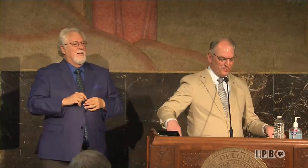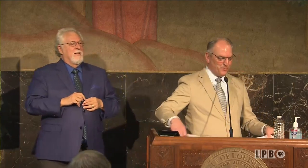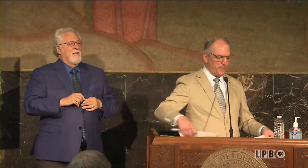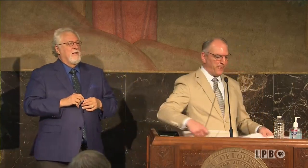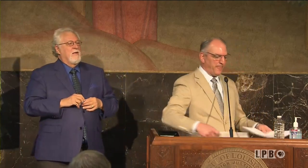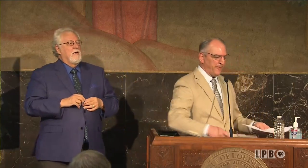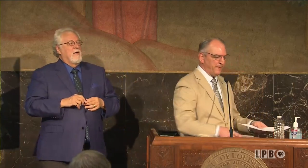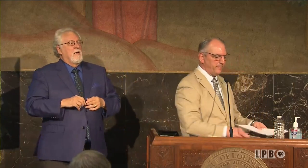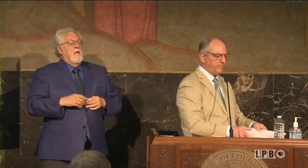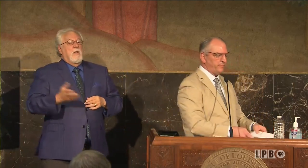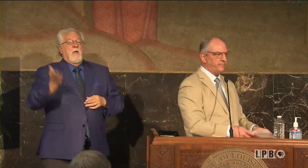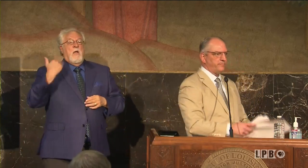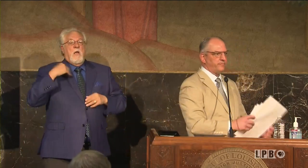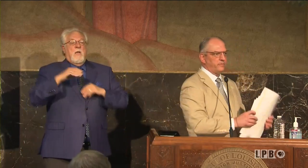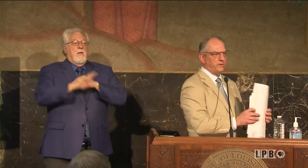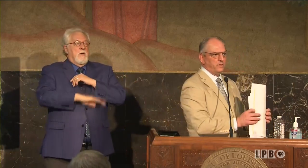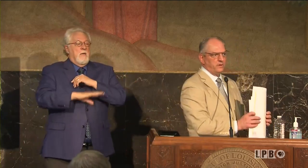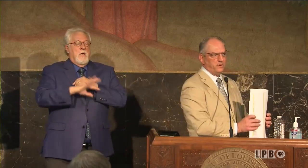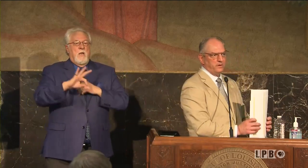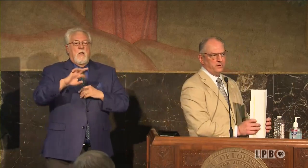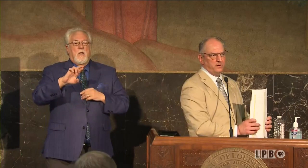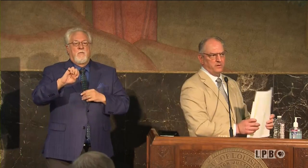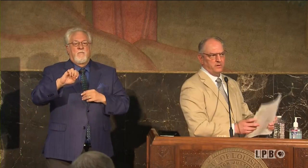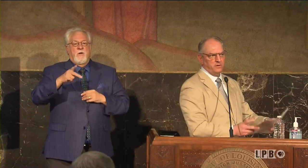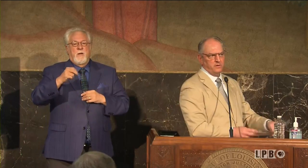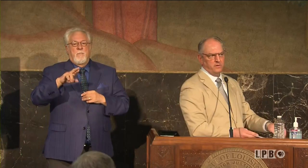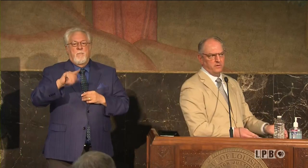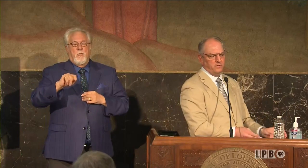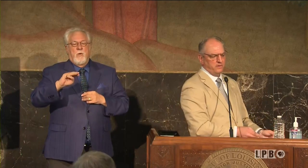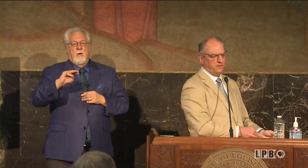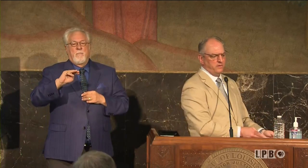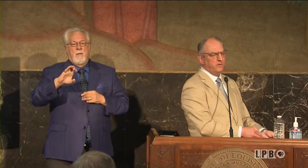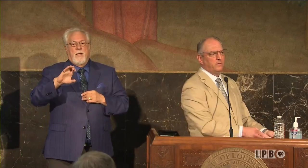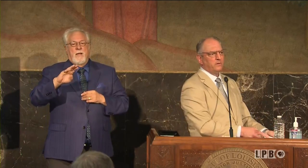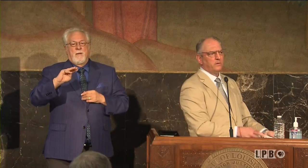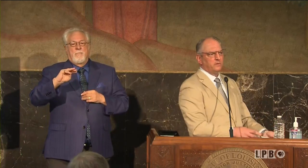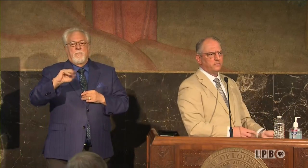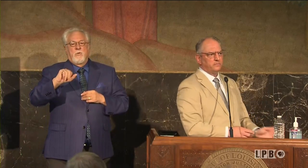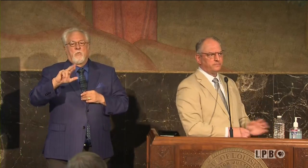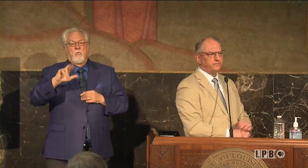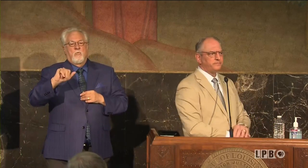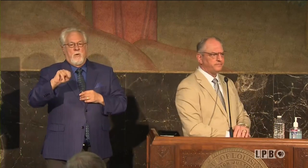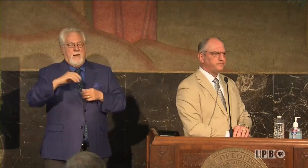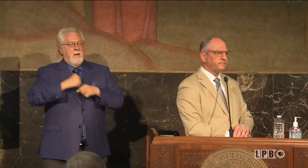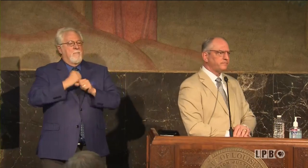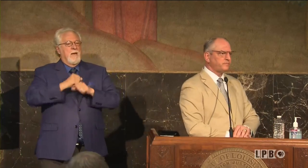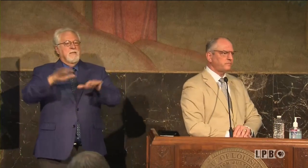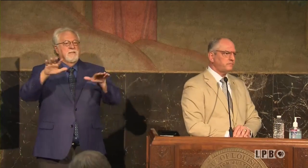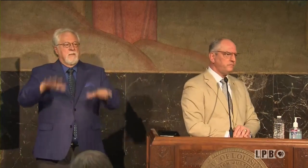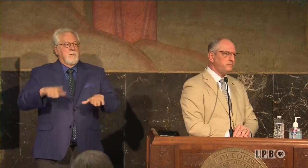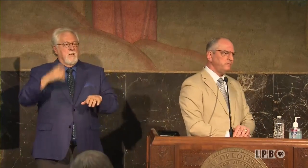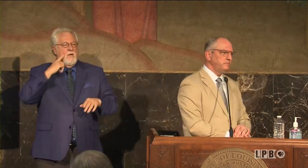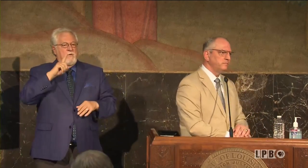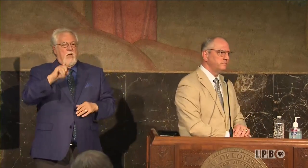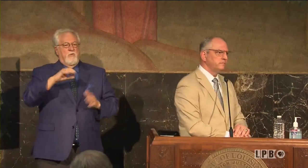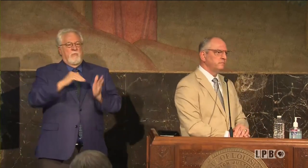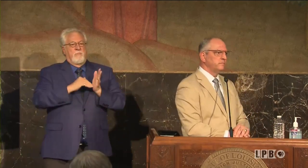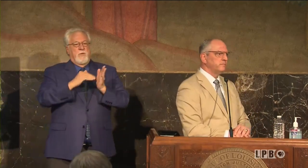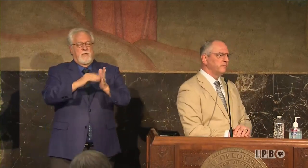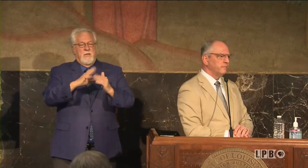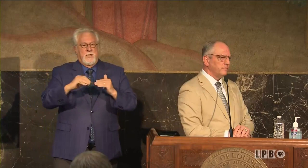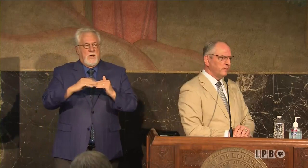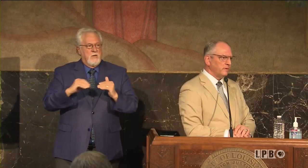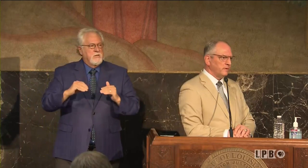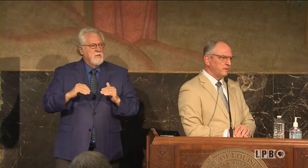in September, Freeport McMoran made an outstanding settlement on the offshore litigation of $100 million. Now